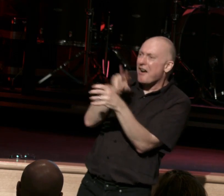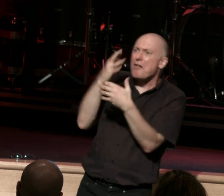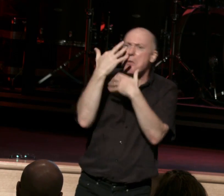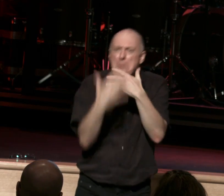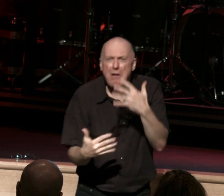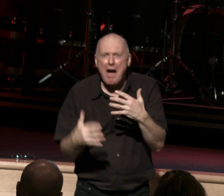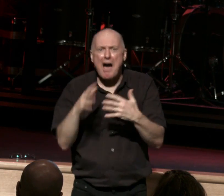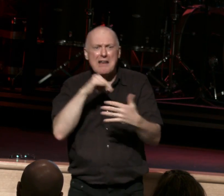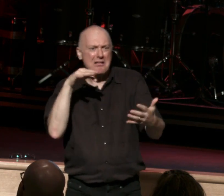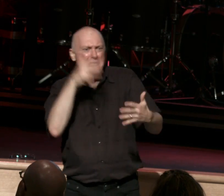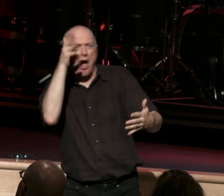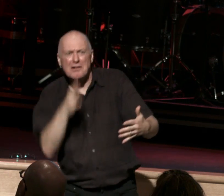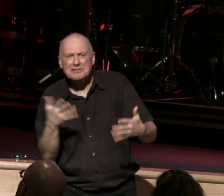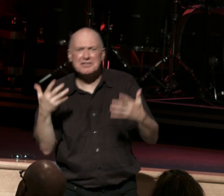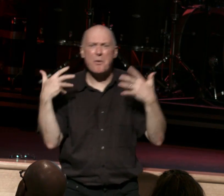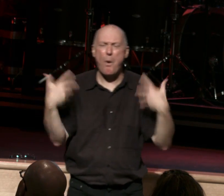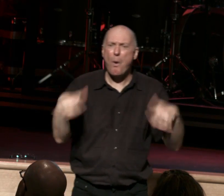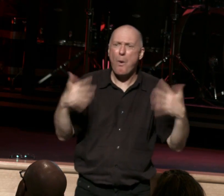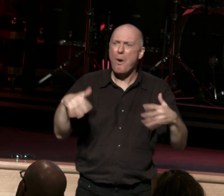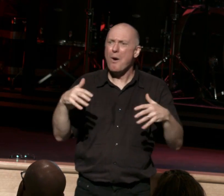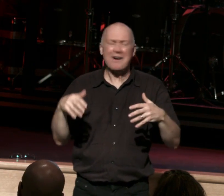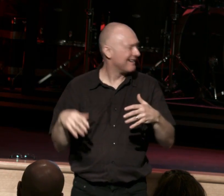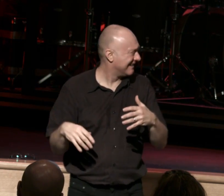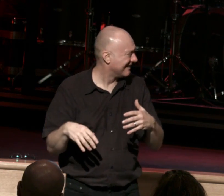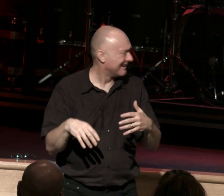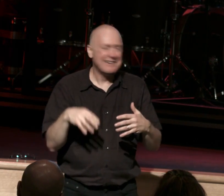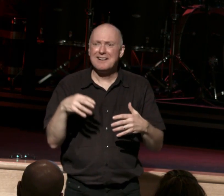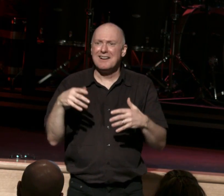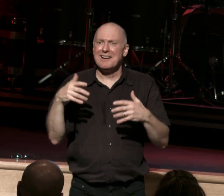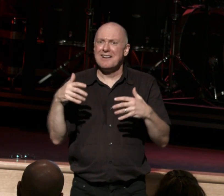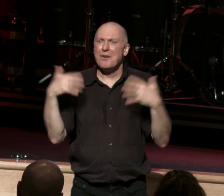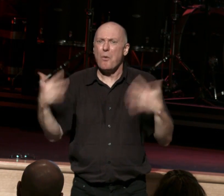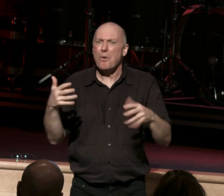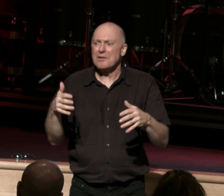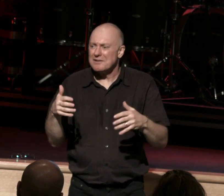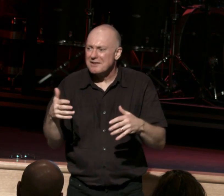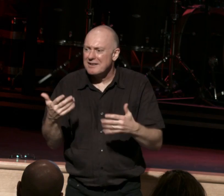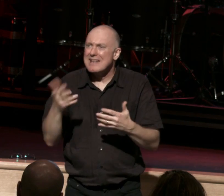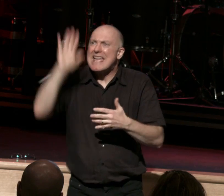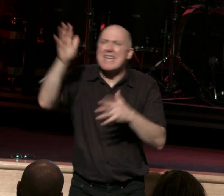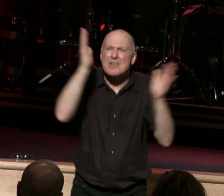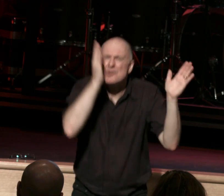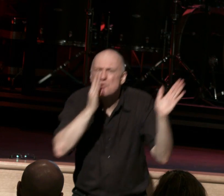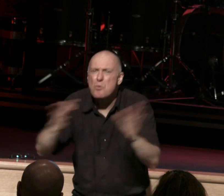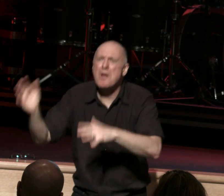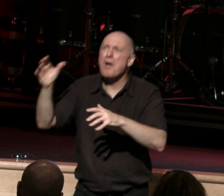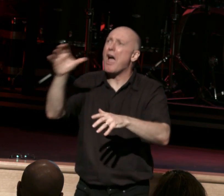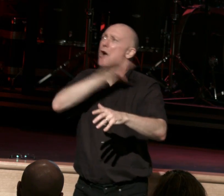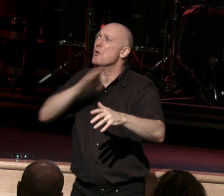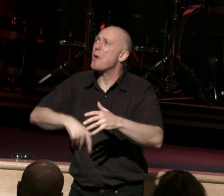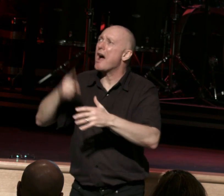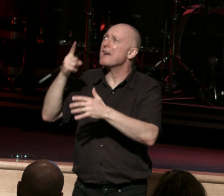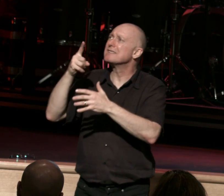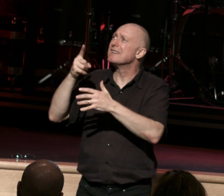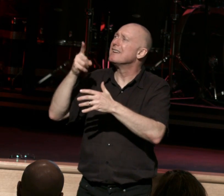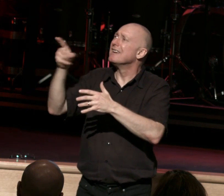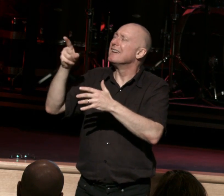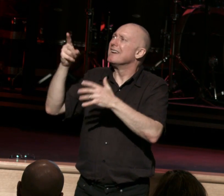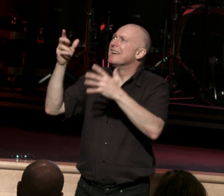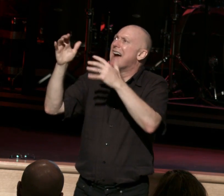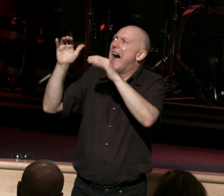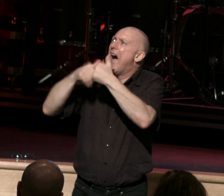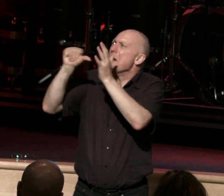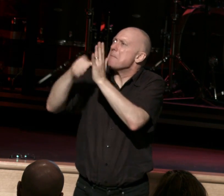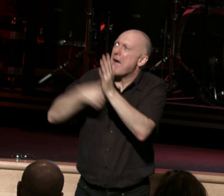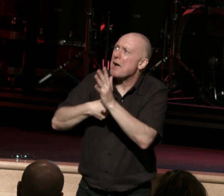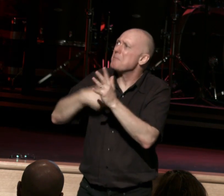The blood and the theology. And then turn around one more time and just go, oh wow, the deal of God and fulfilling his will and Christ and what he's doing in my